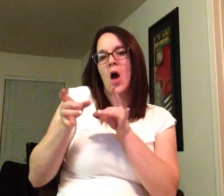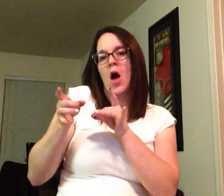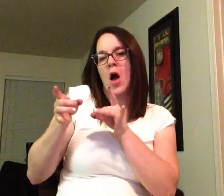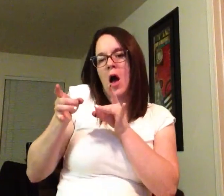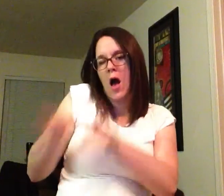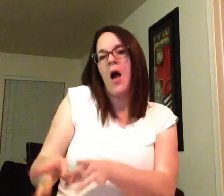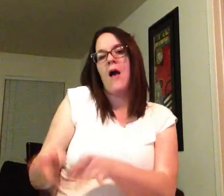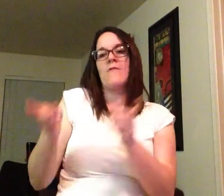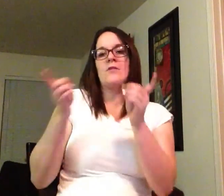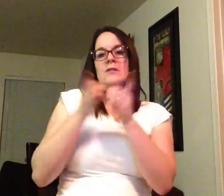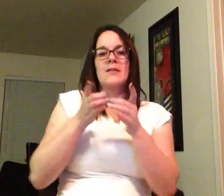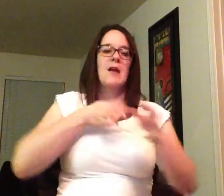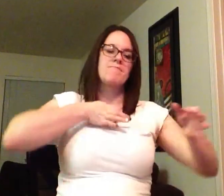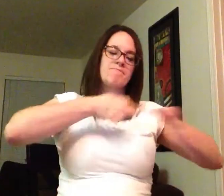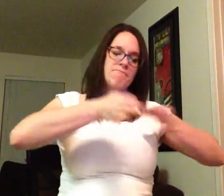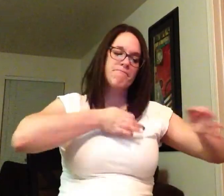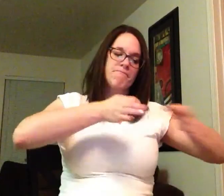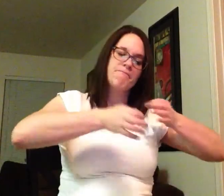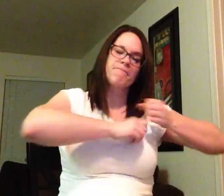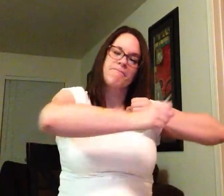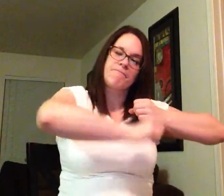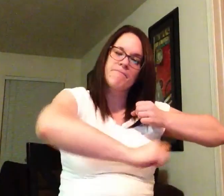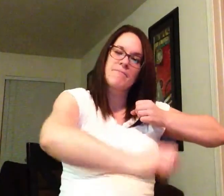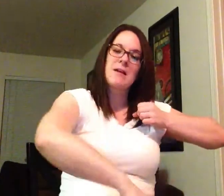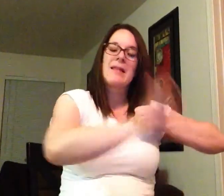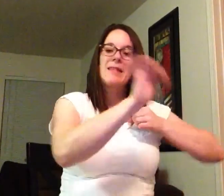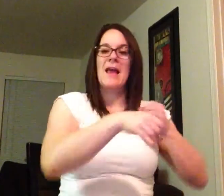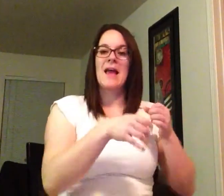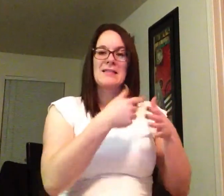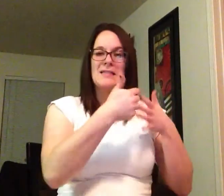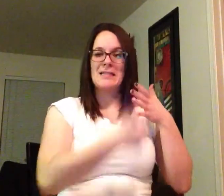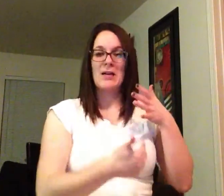details. And they say to me, stop complaining.